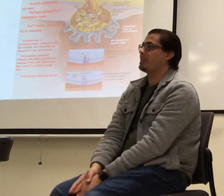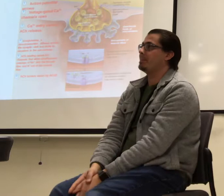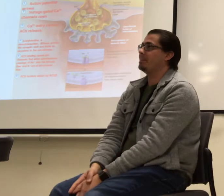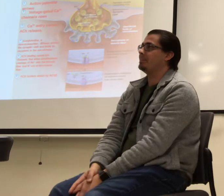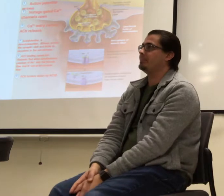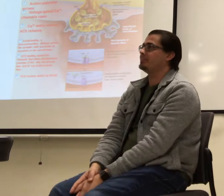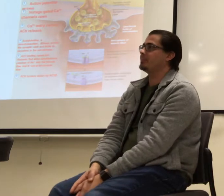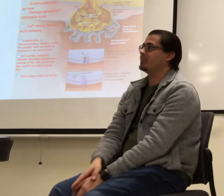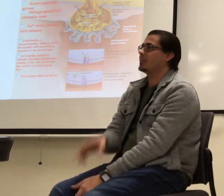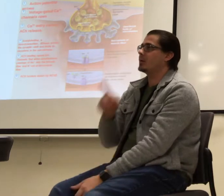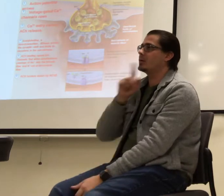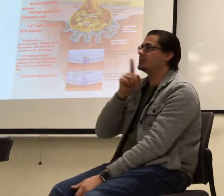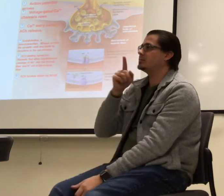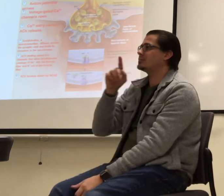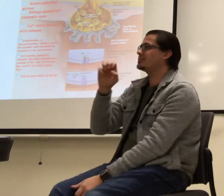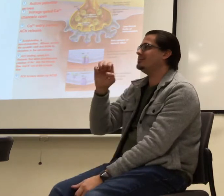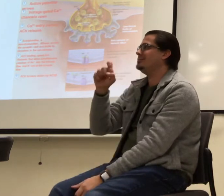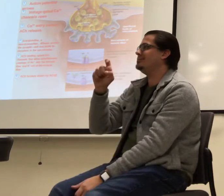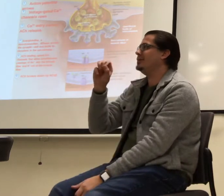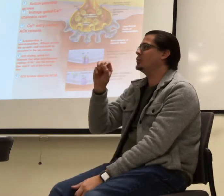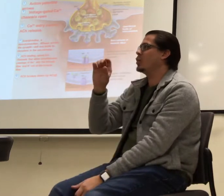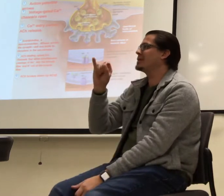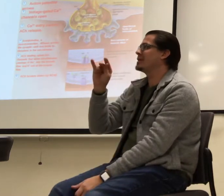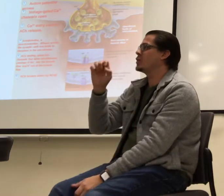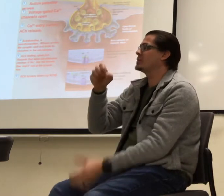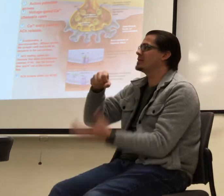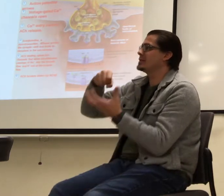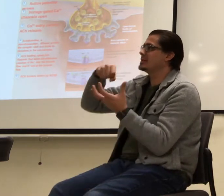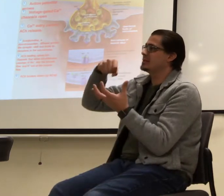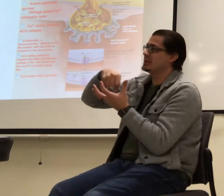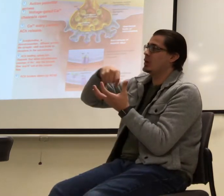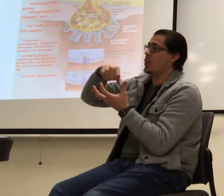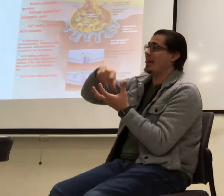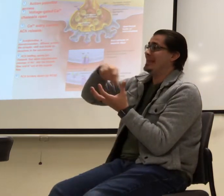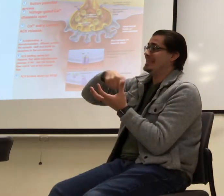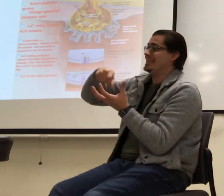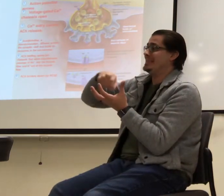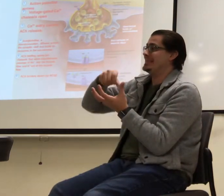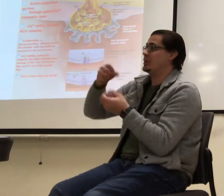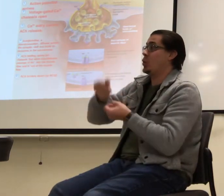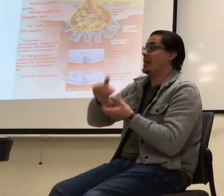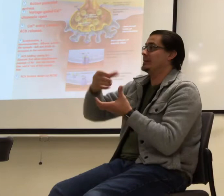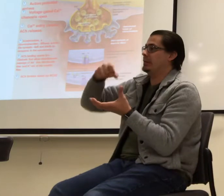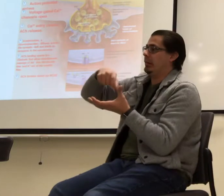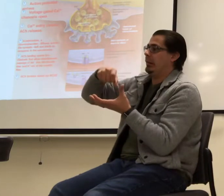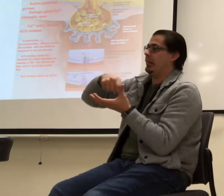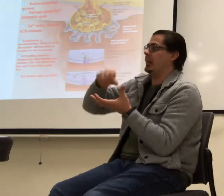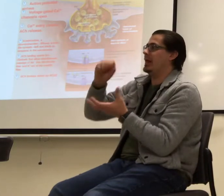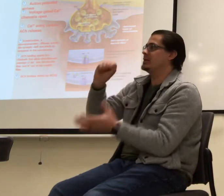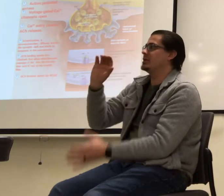You're essentially, by exocytosis, releasing ACH.